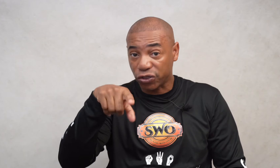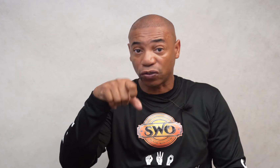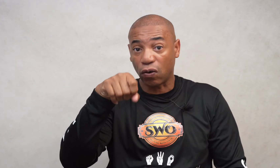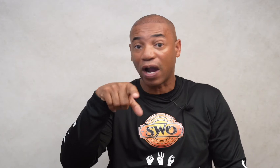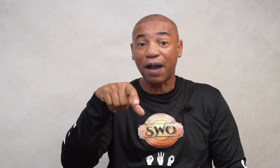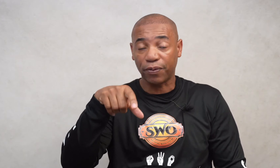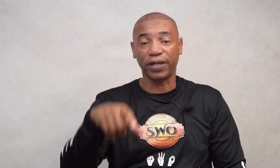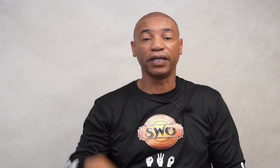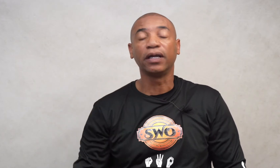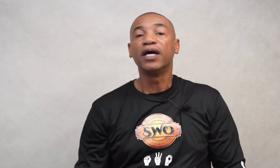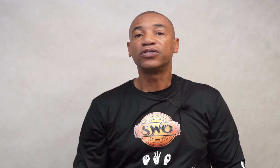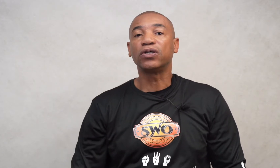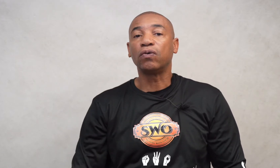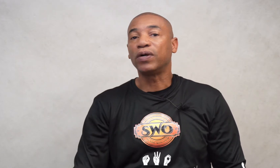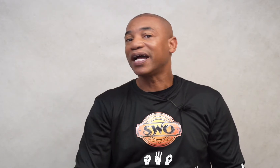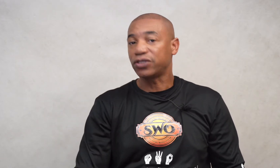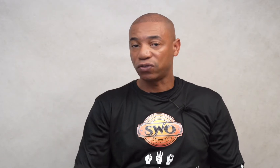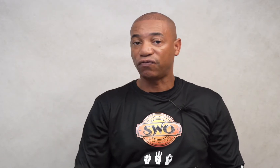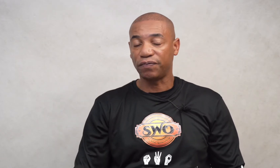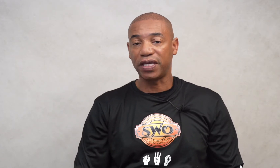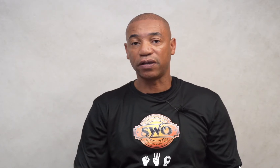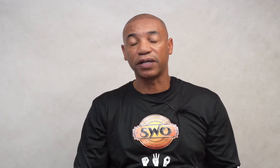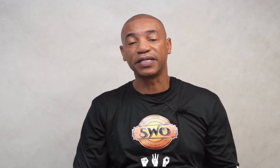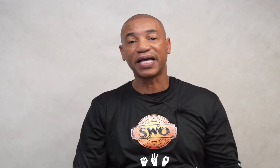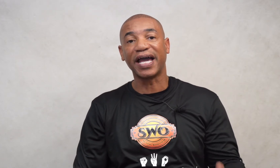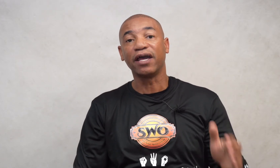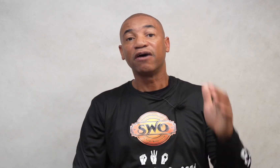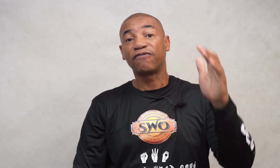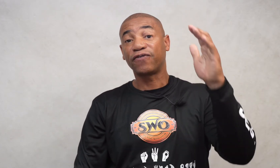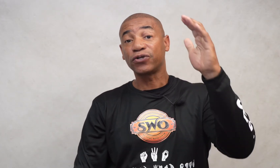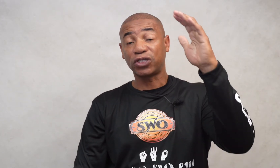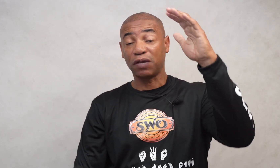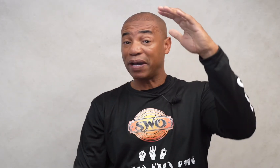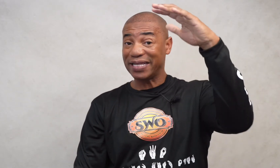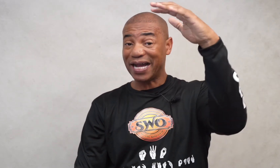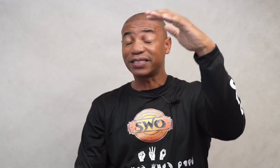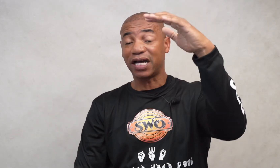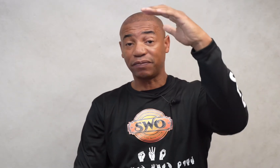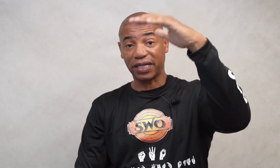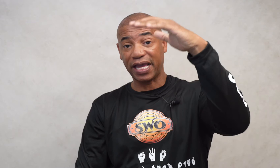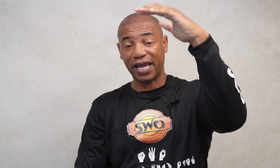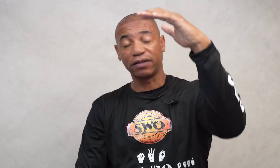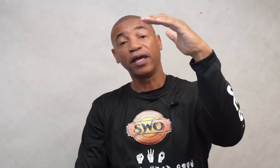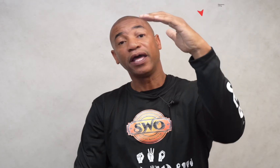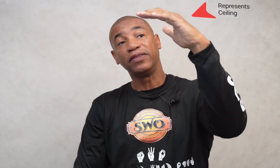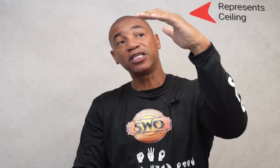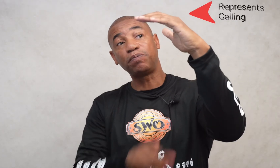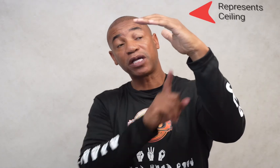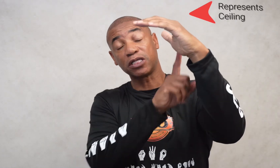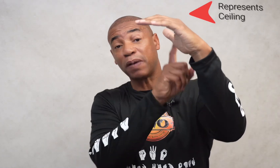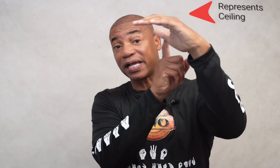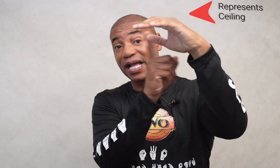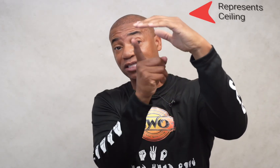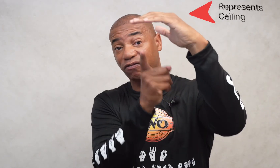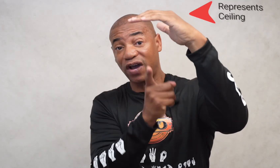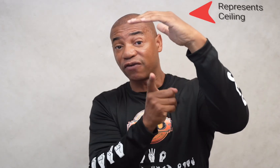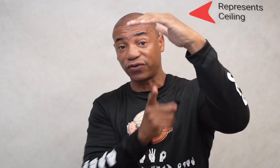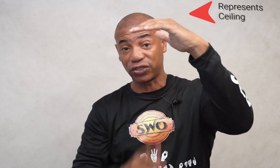or operating. So what I do from here is I first take my non-dominant hand. This becomes my classifier for the